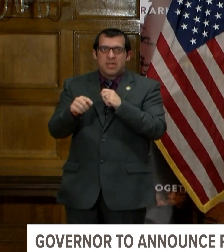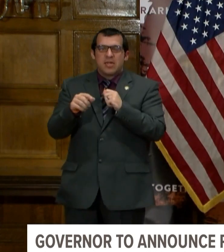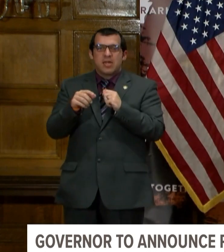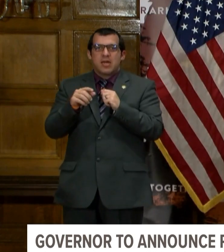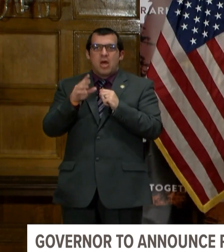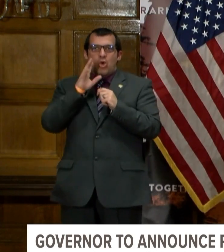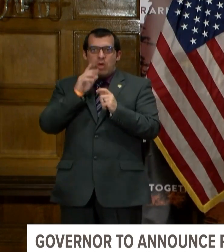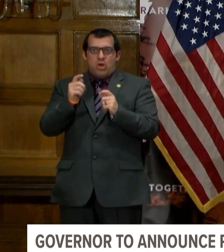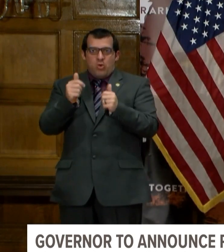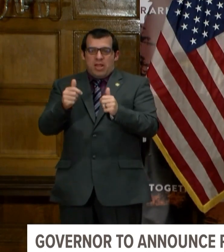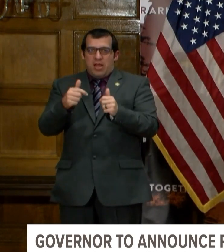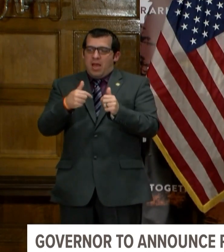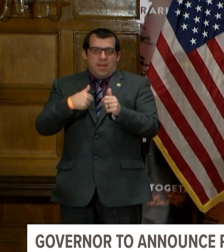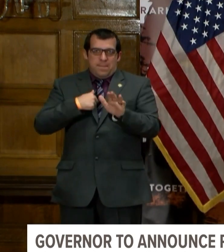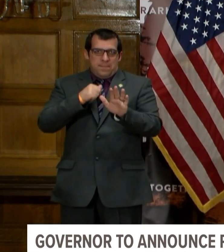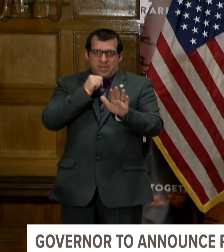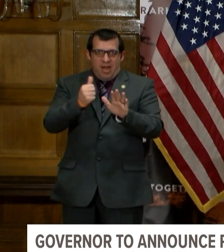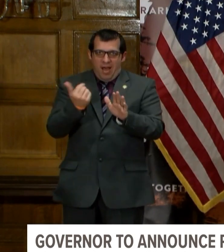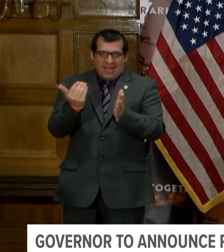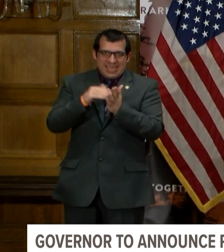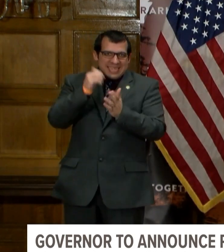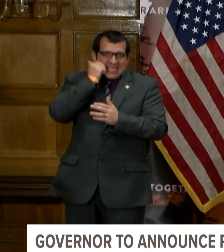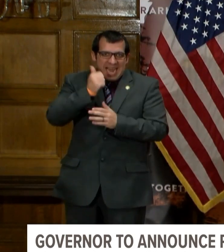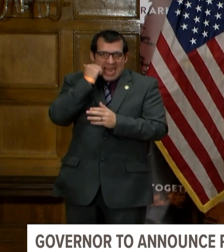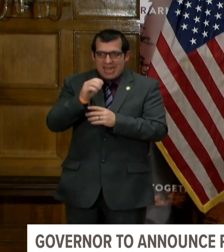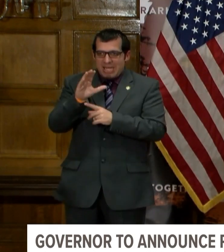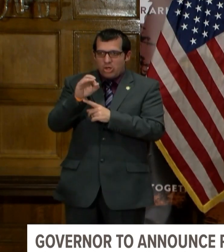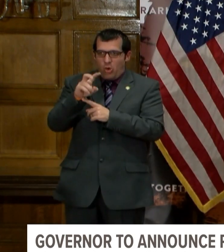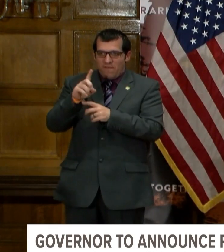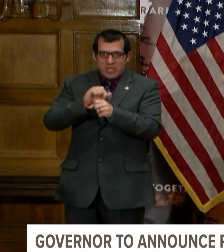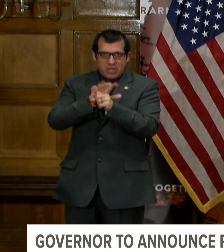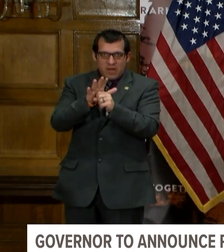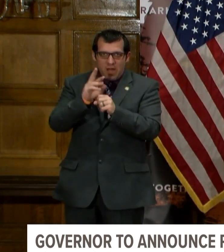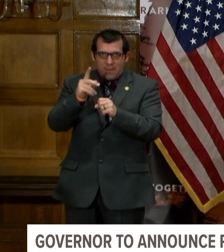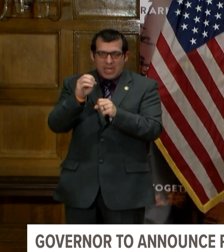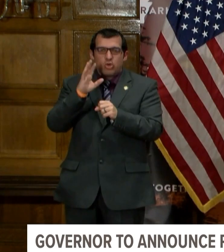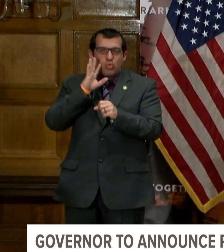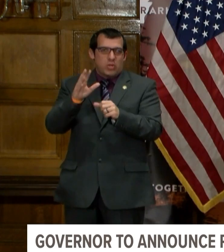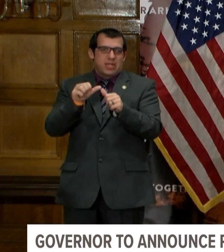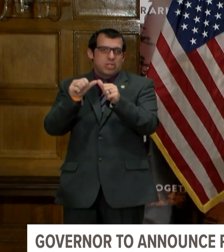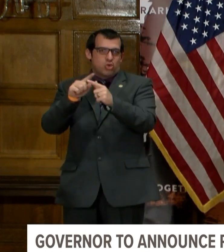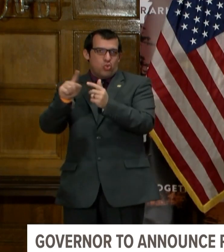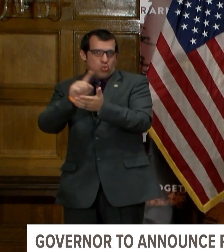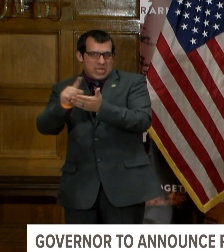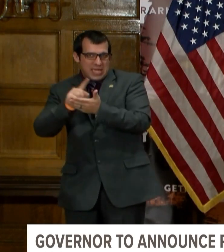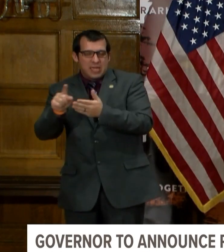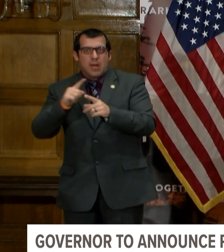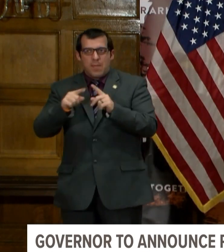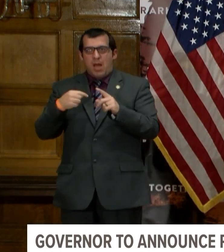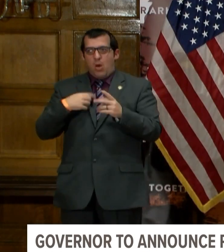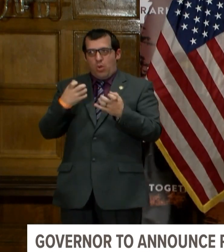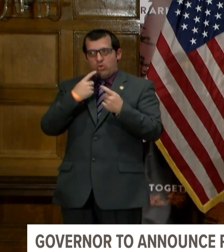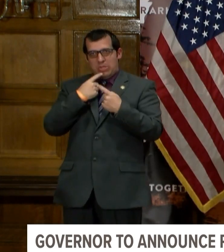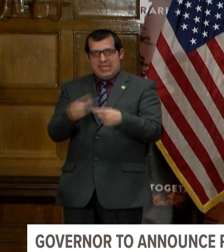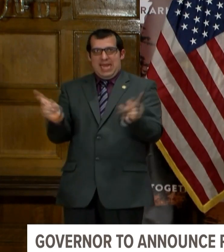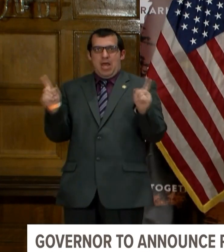restarting our daily COVID updates. We're going to continue to do it weekly, but I wanted to announce the